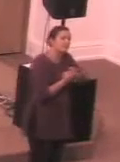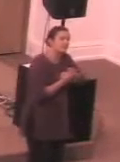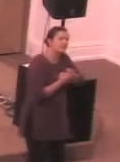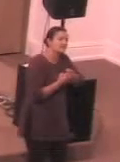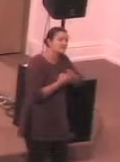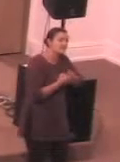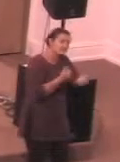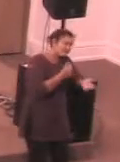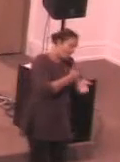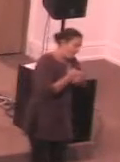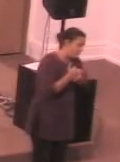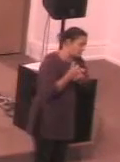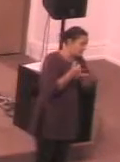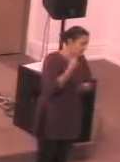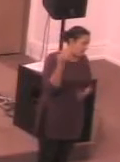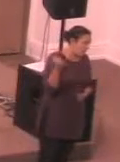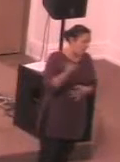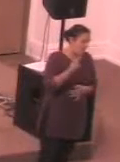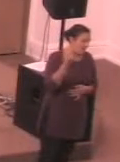always,